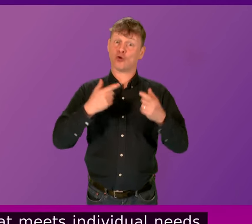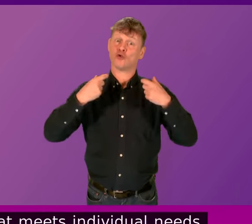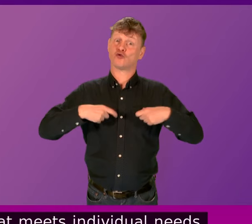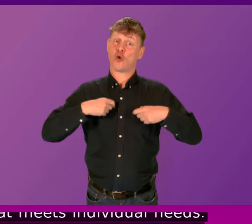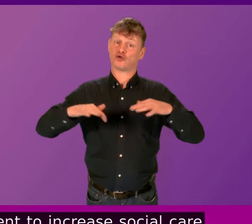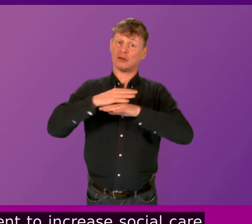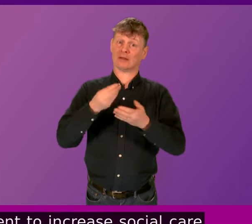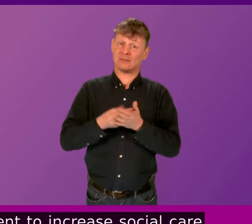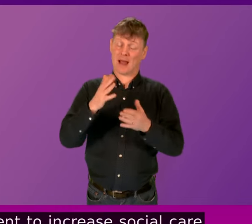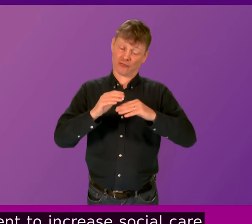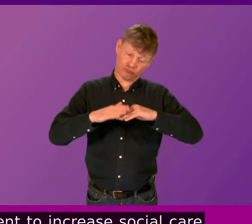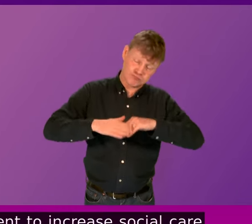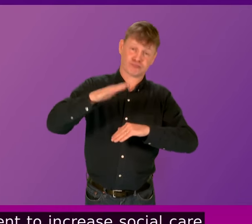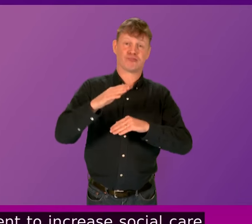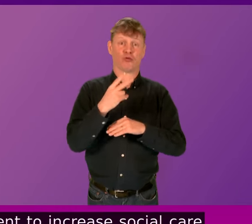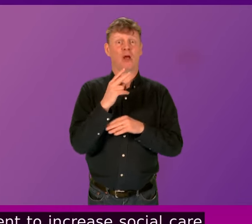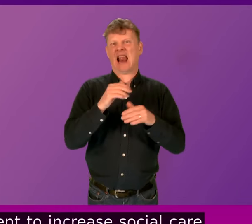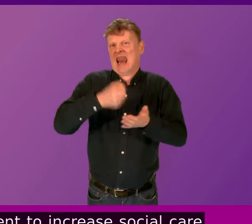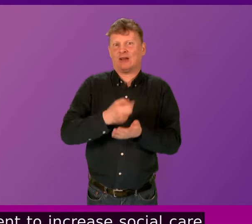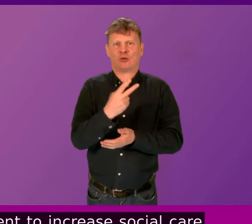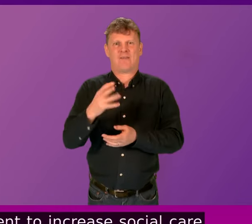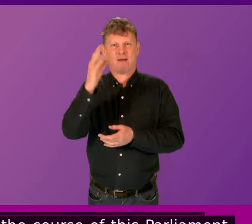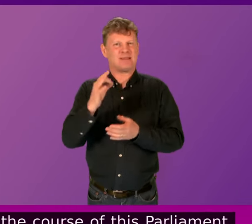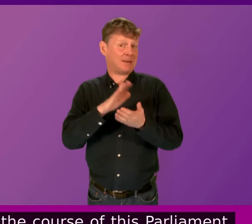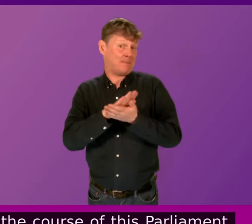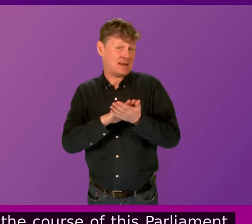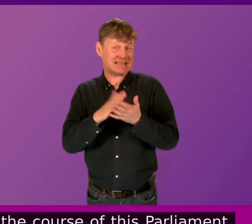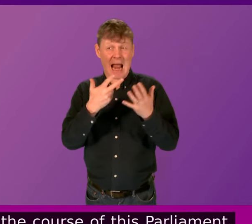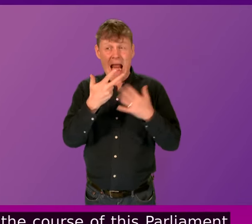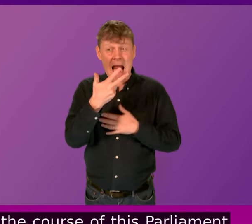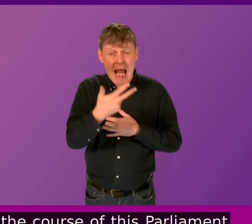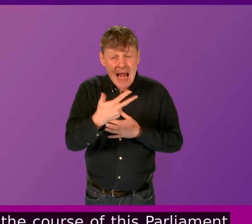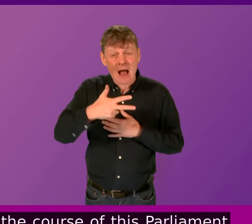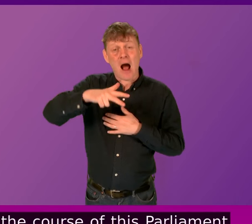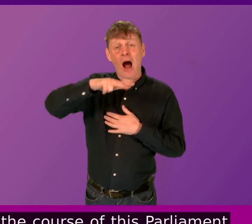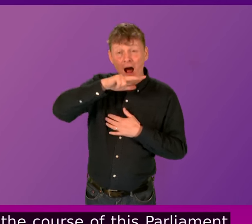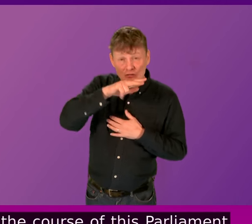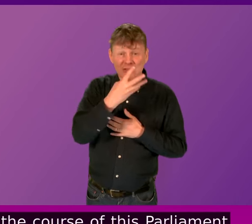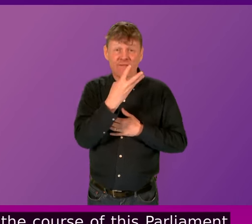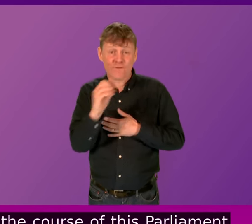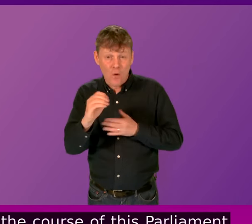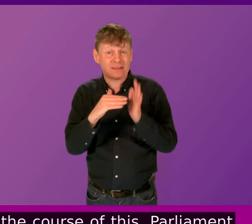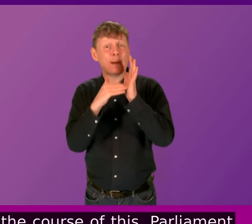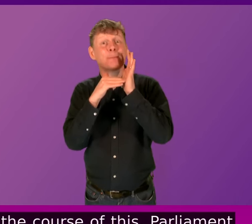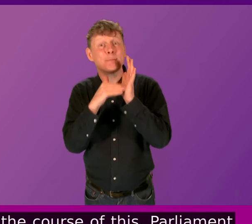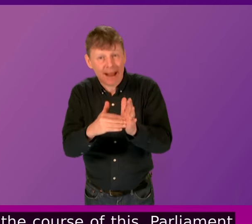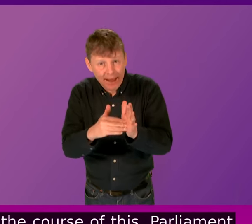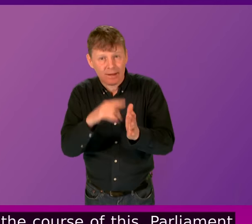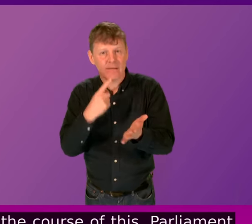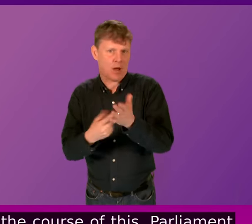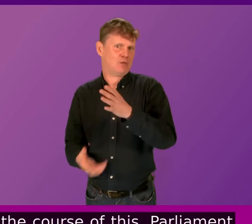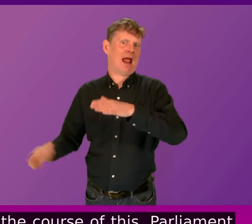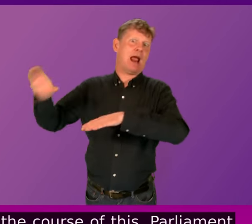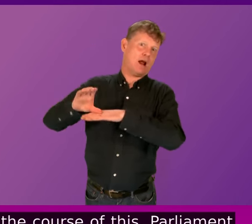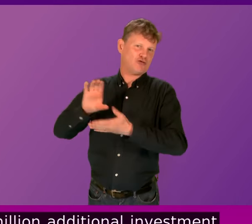course of this Parliament will result in at least £840 million additional investment. That will support a whole